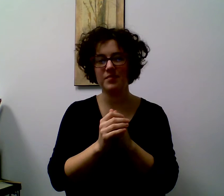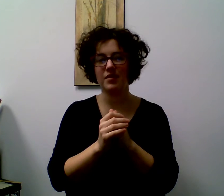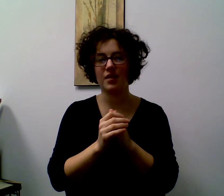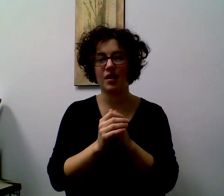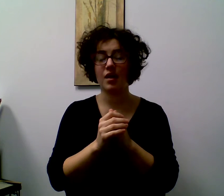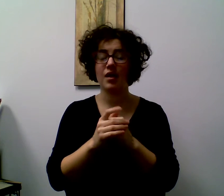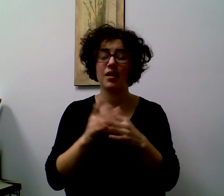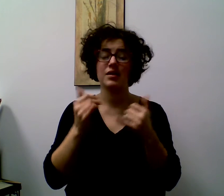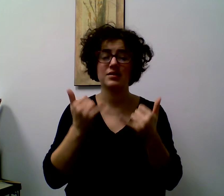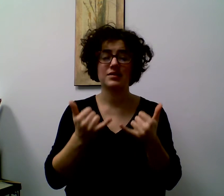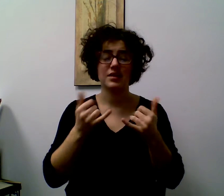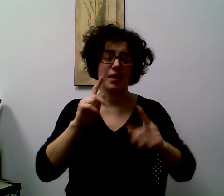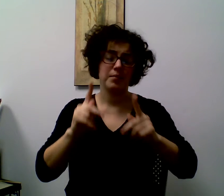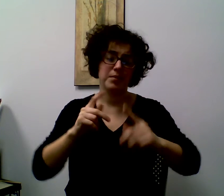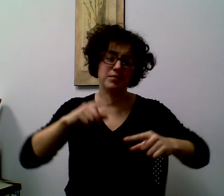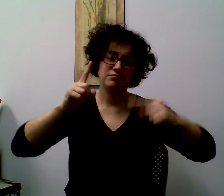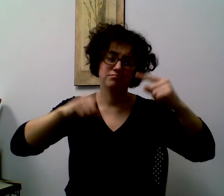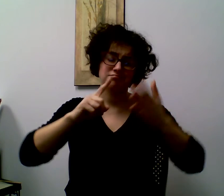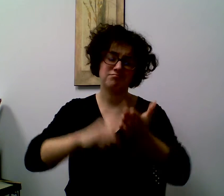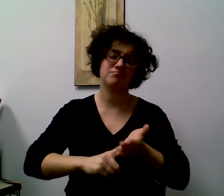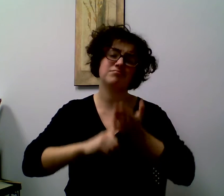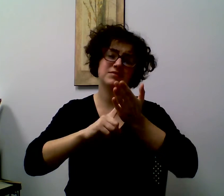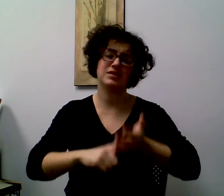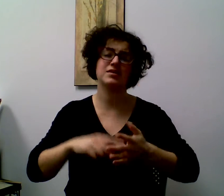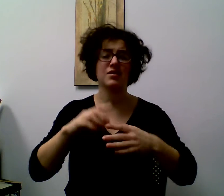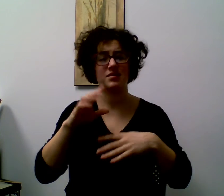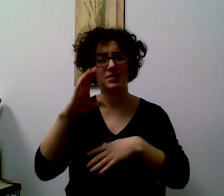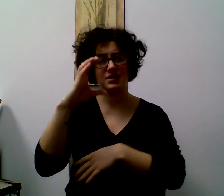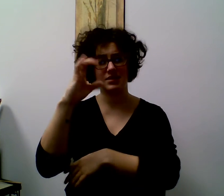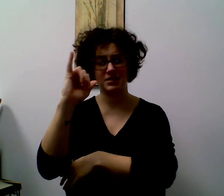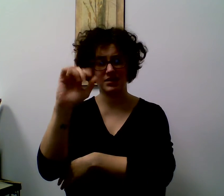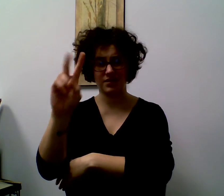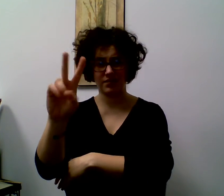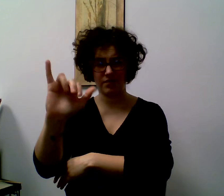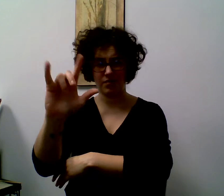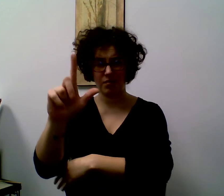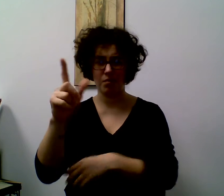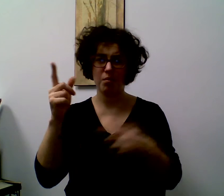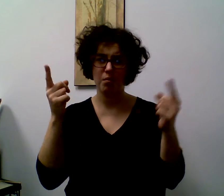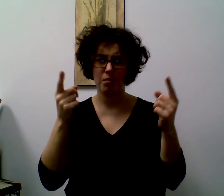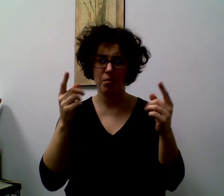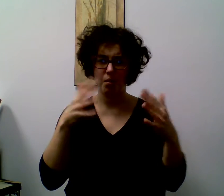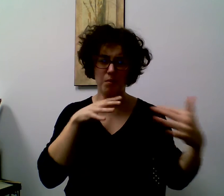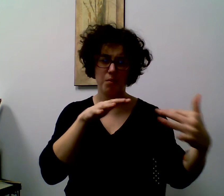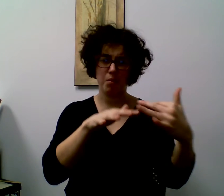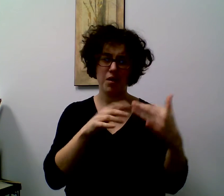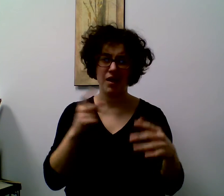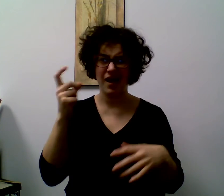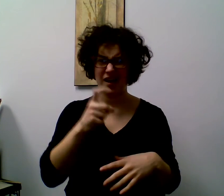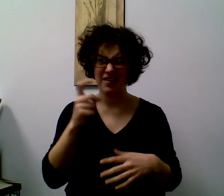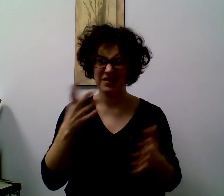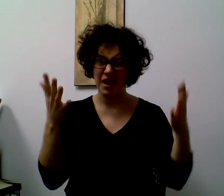was inevitable, but there is no doubt that the Kansas-Nebraska Act made the ghastly conflict much more likely. And